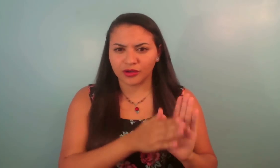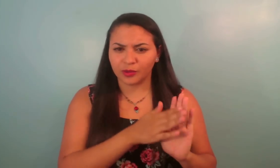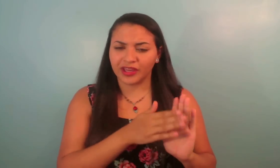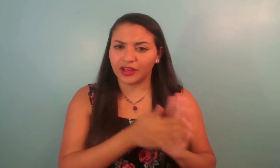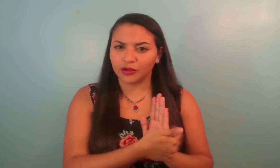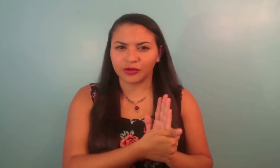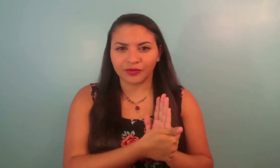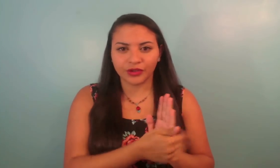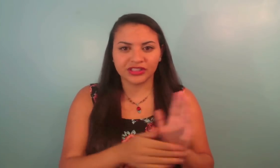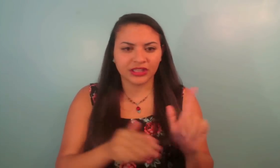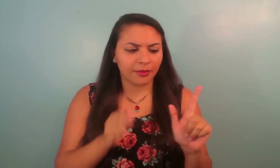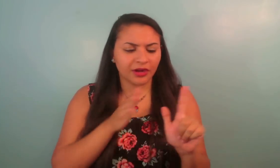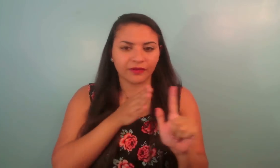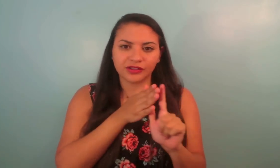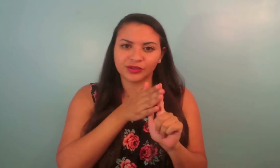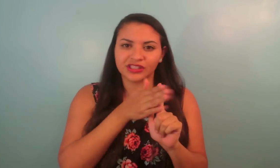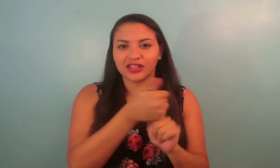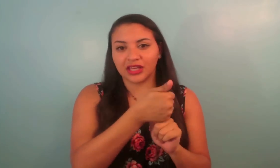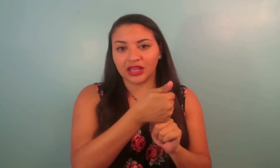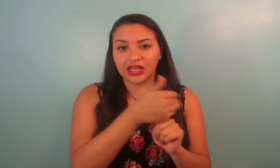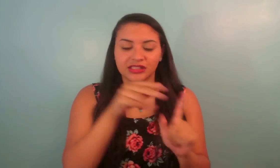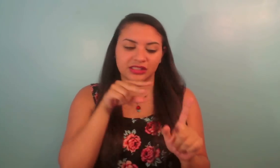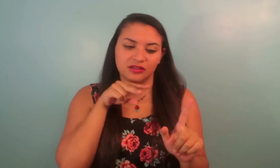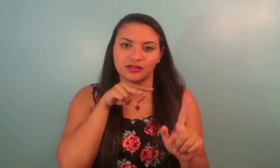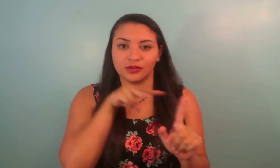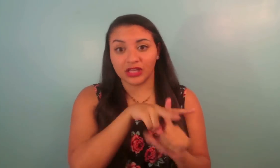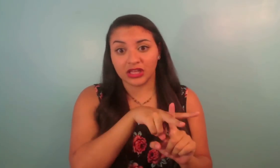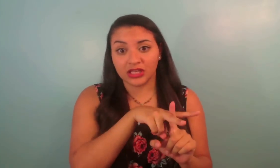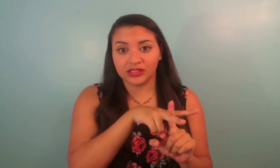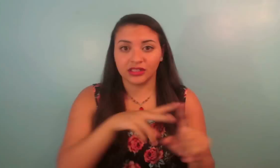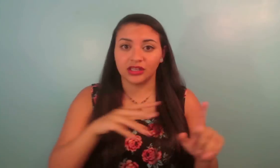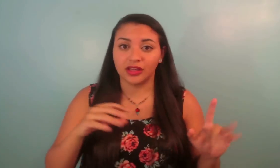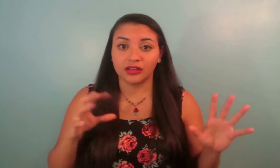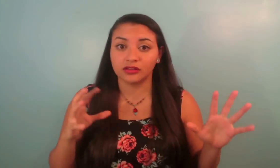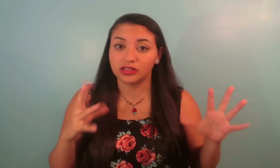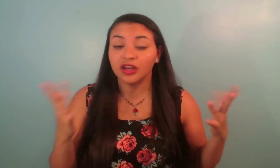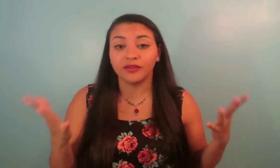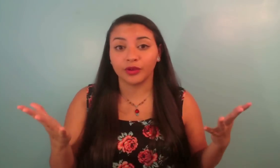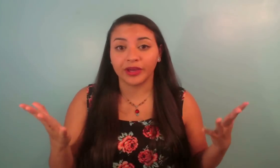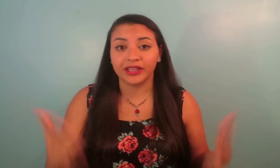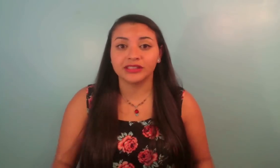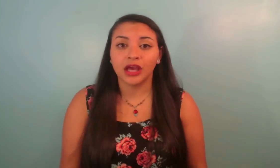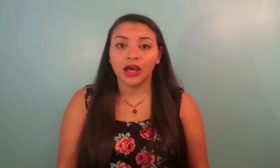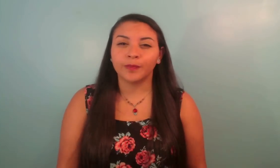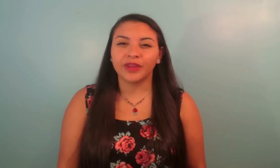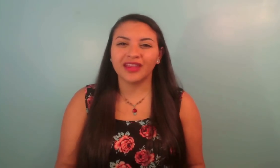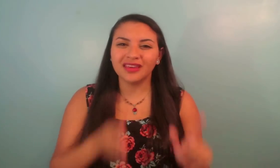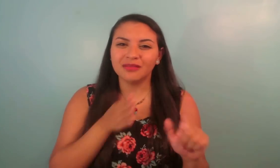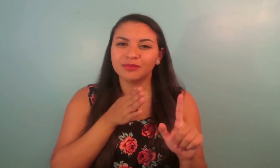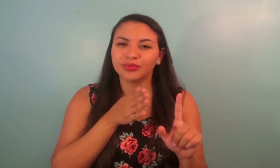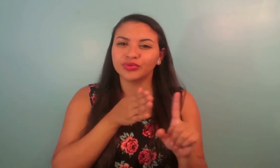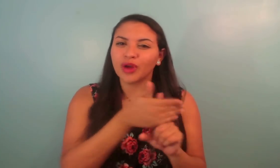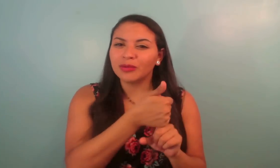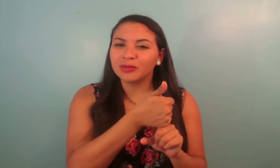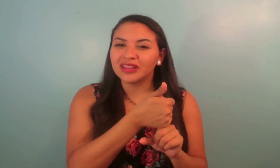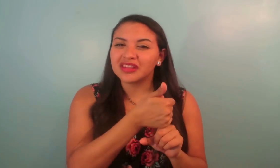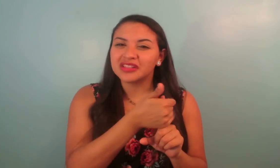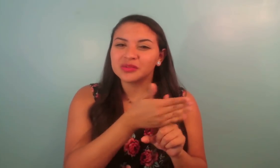the way I learned first. But I've also seen it like this and also like this and like a ton of other ways. I think probably this one